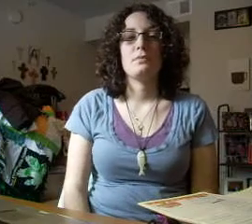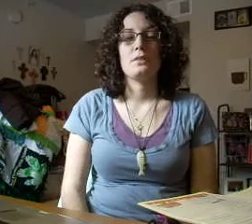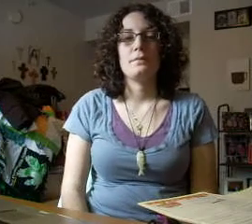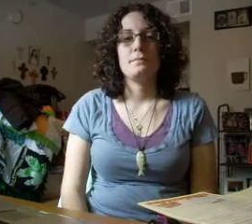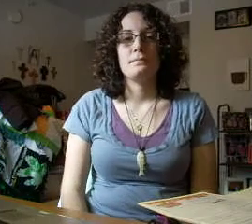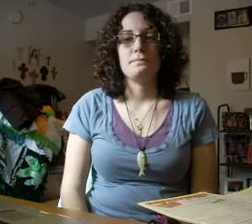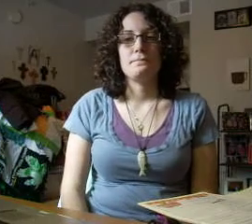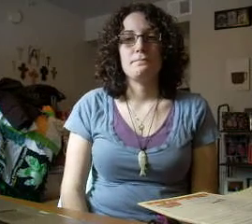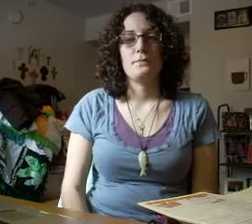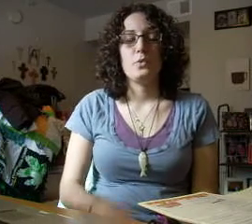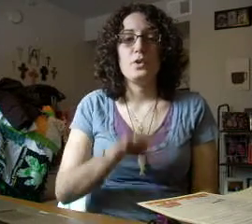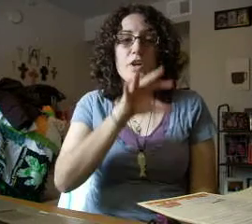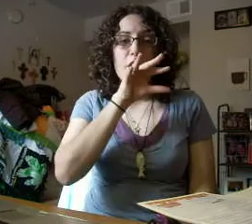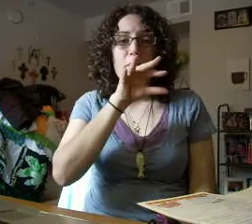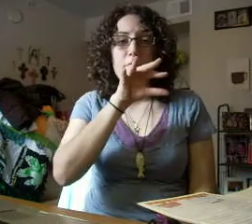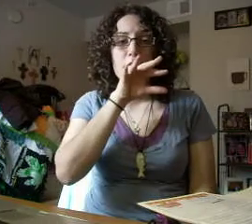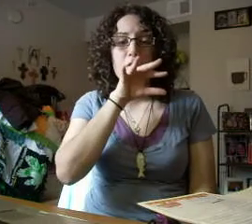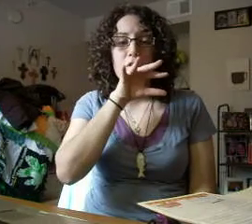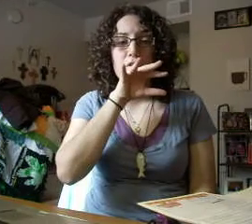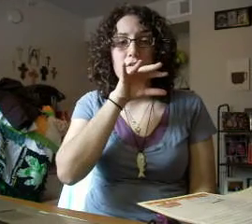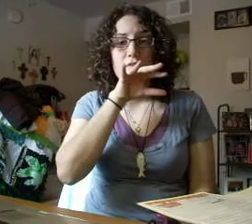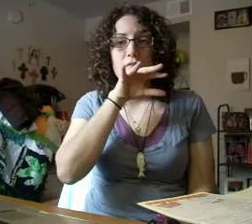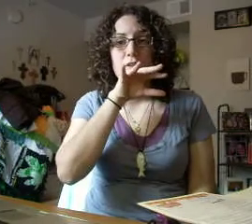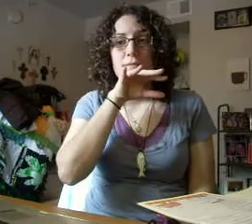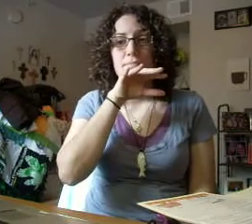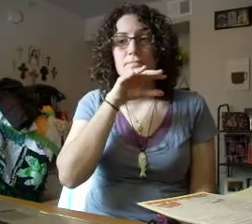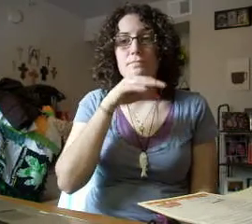When we observe it, we can observe it with our